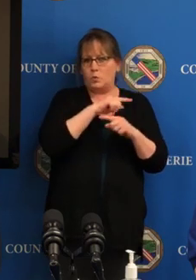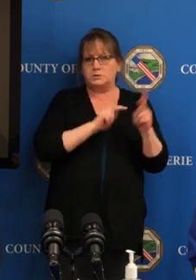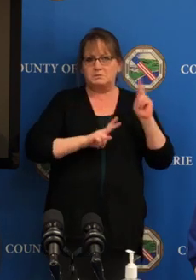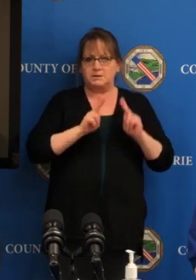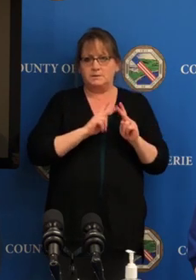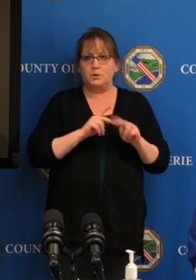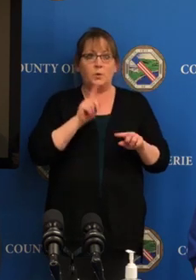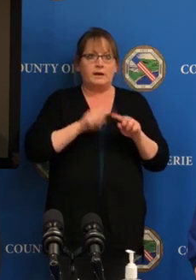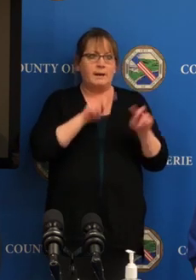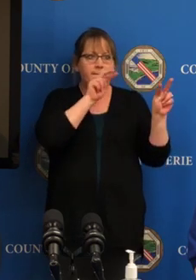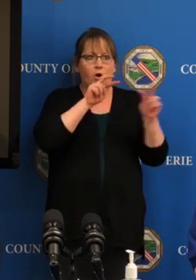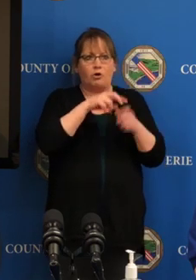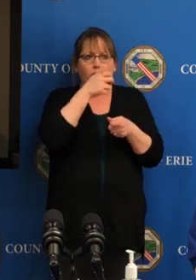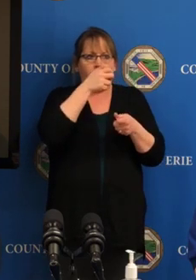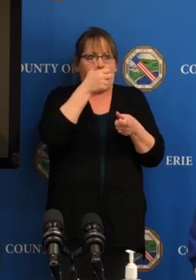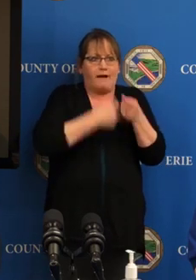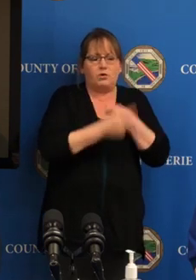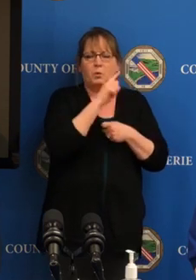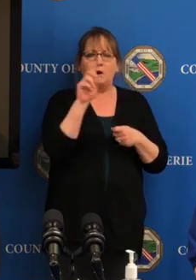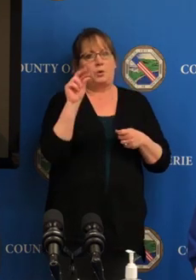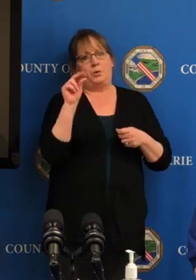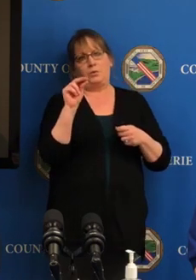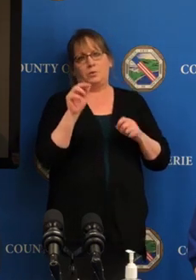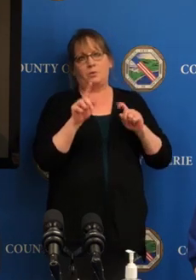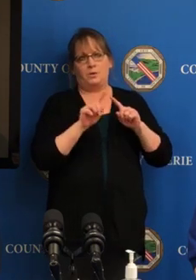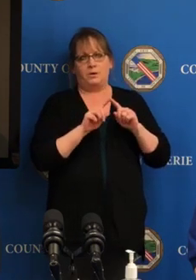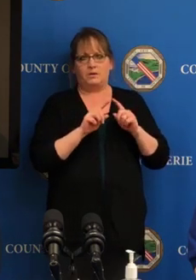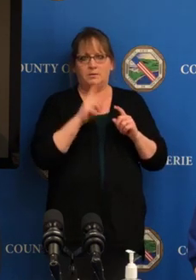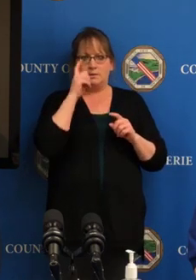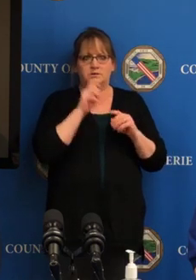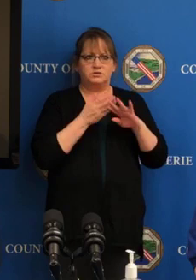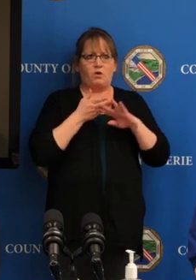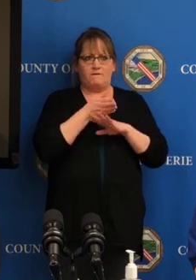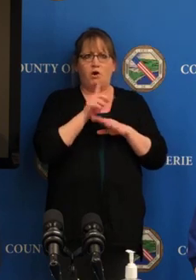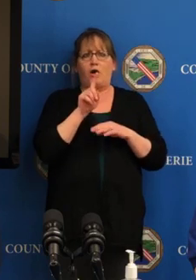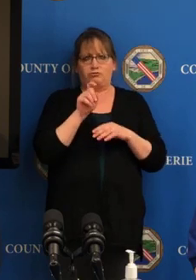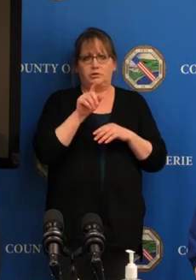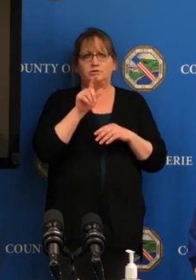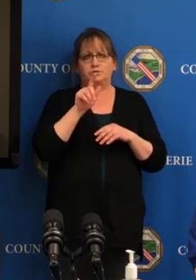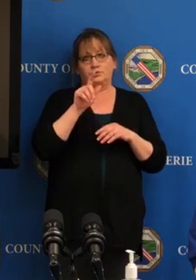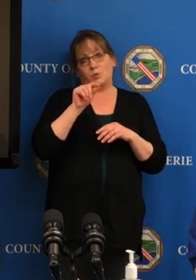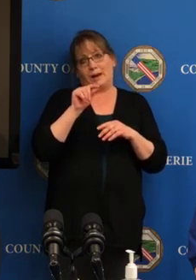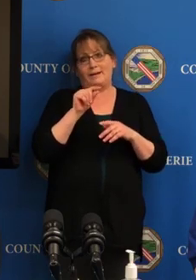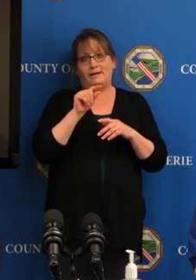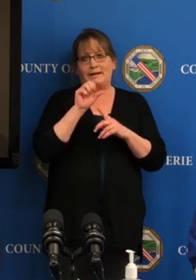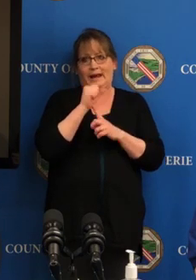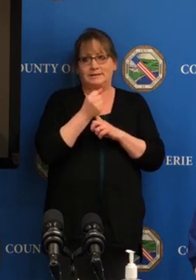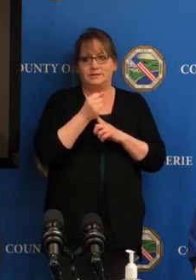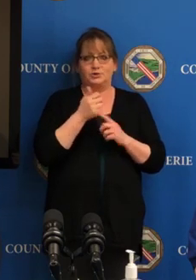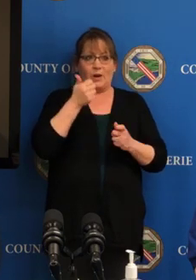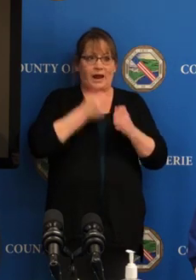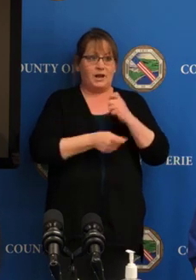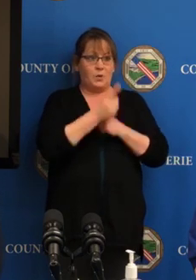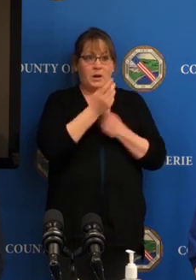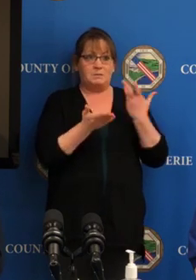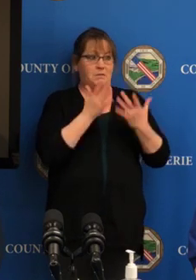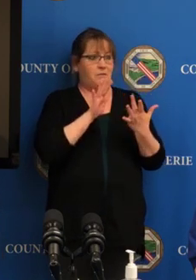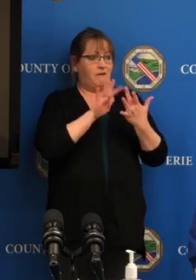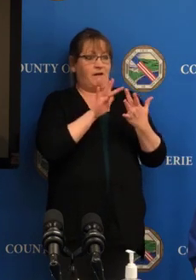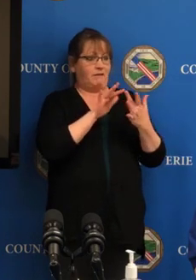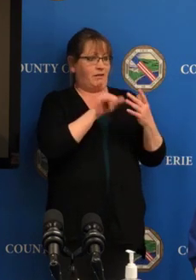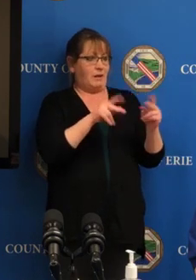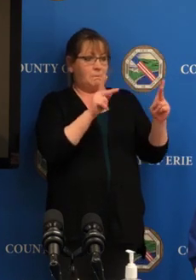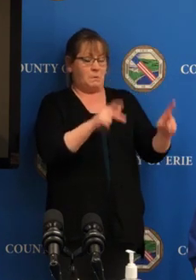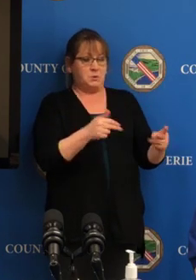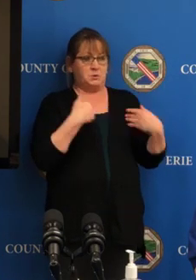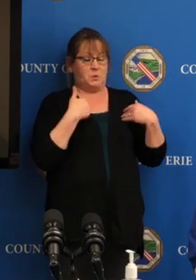able to monitor every individual now that we have over or approximately 120 cases. So any individual may have come in contact with an individual